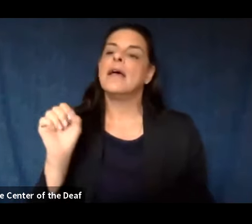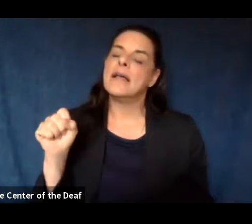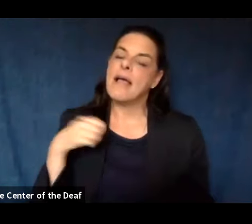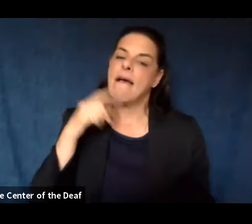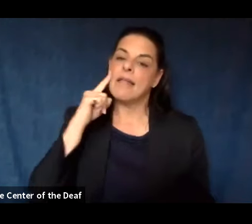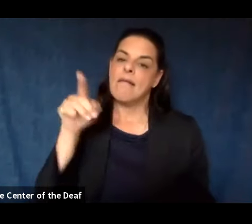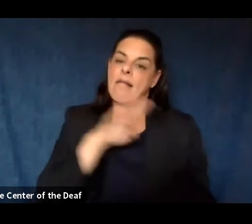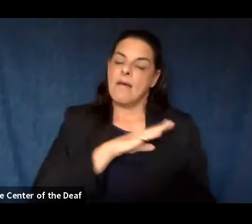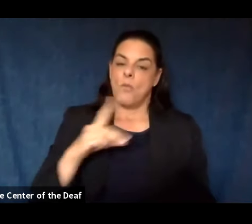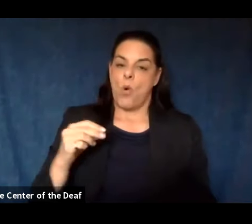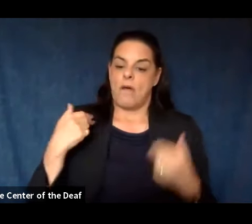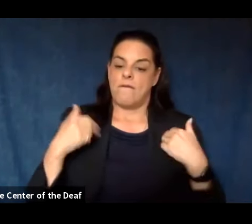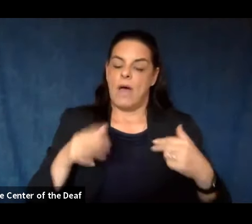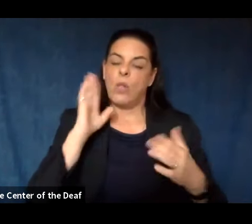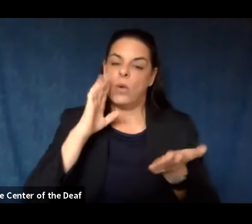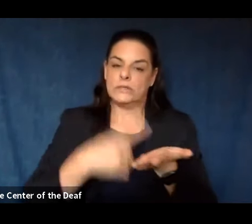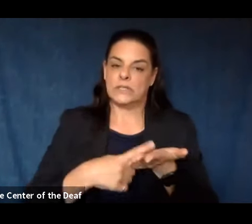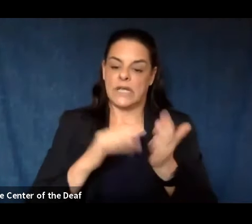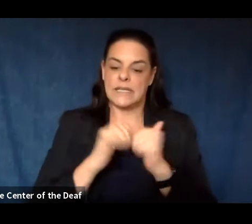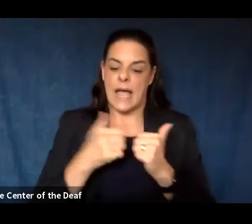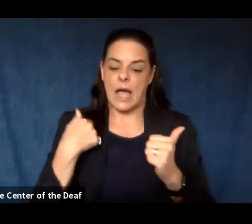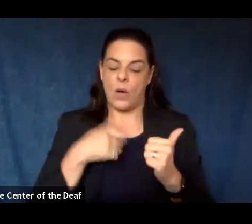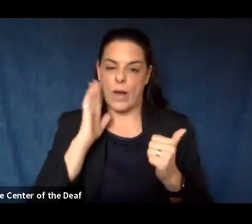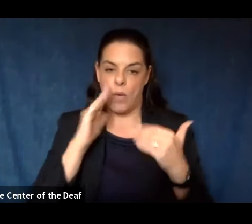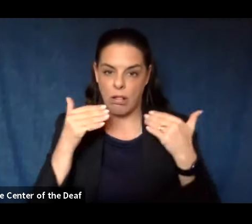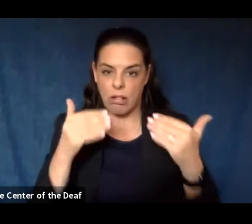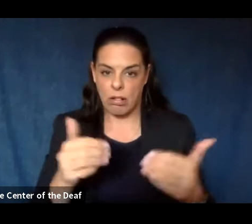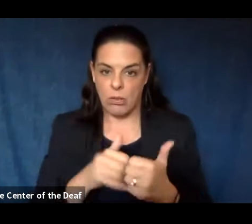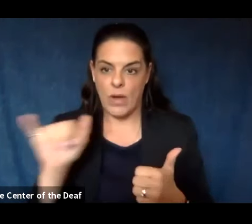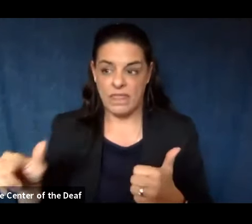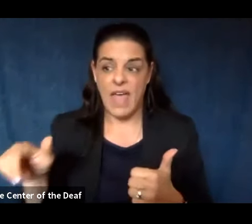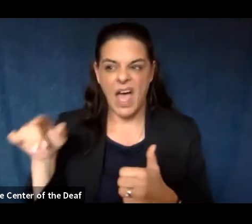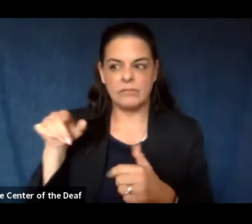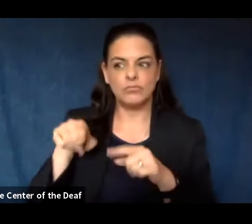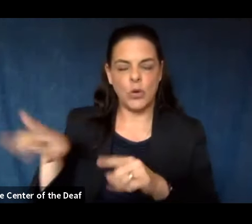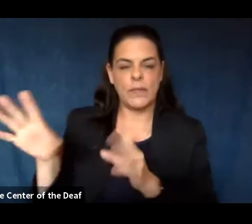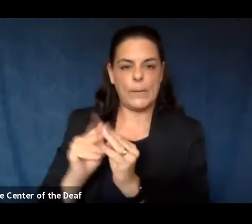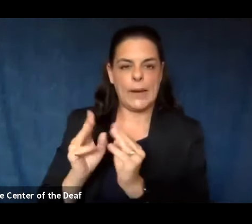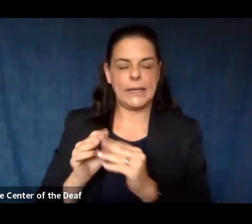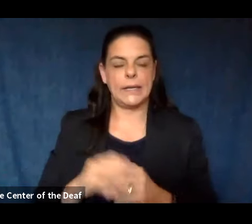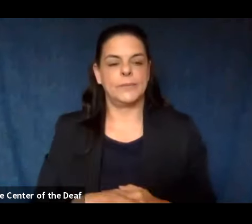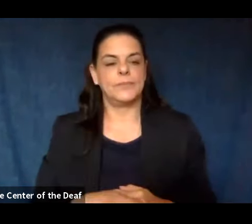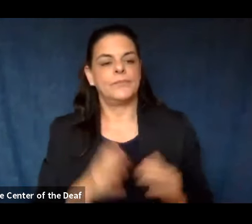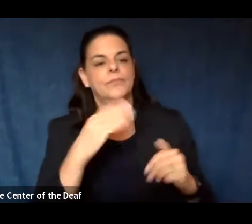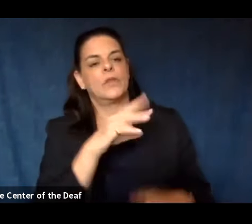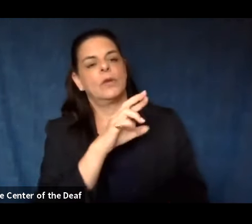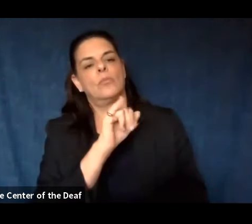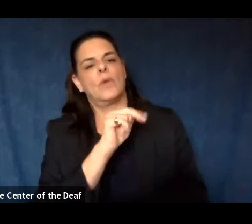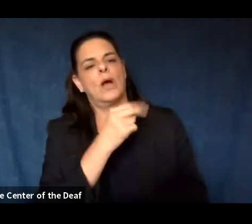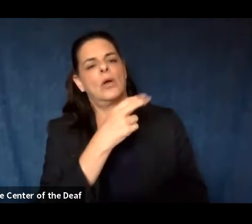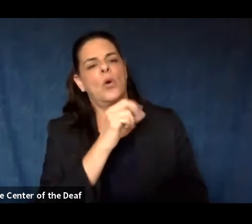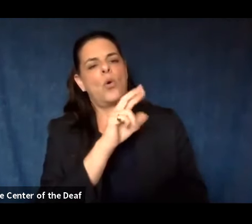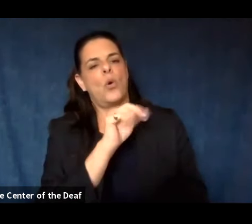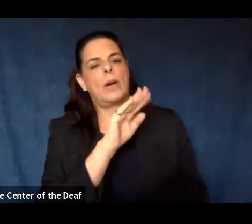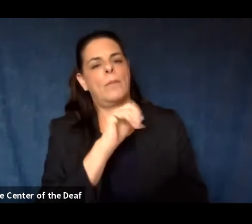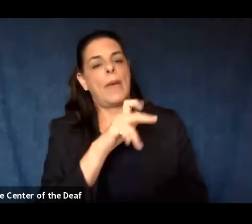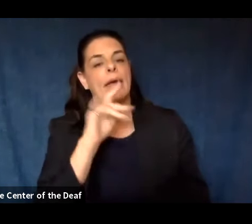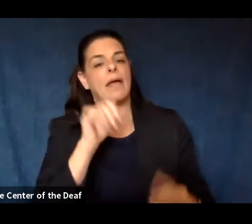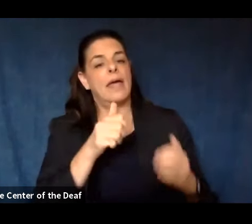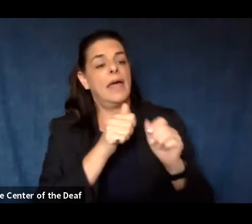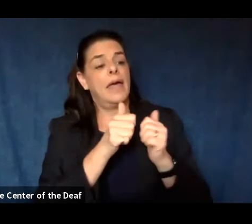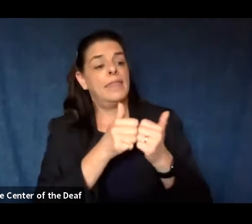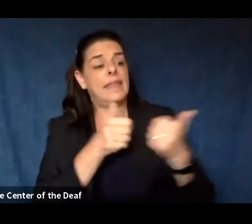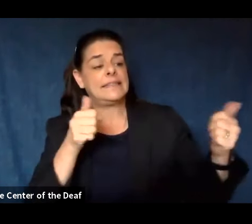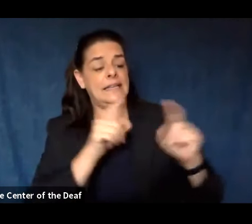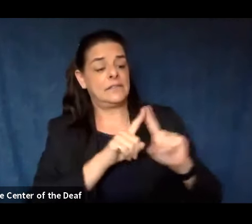will be discussing on how we move forward with that this evening. From Brian Hornback, the distance between individuals have